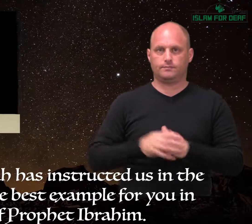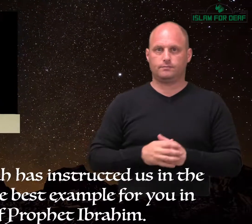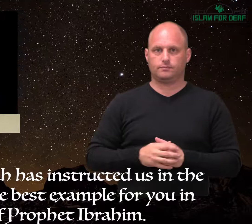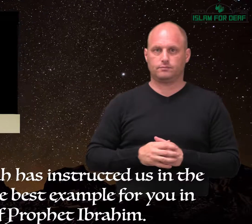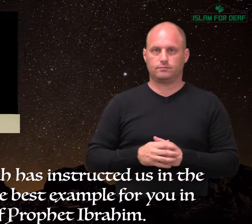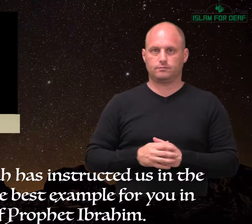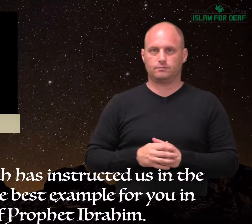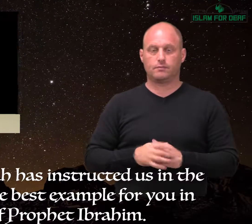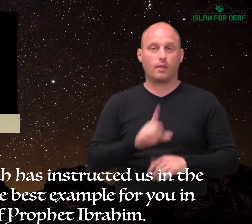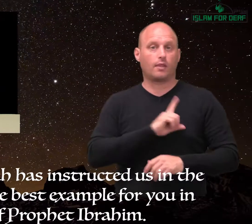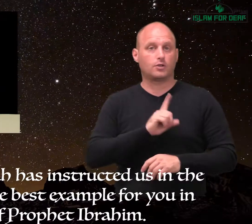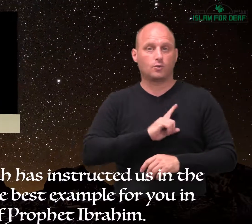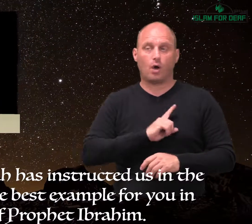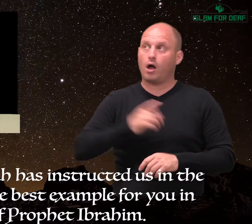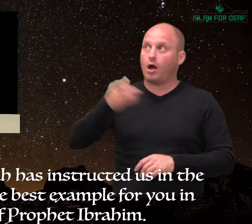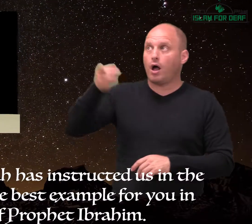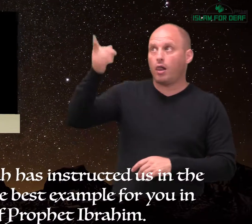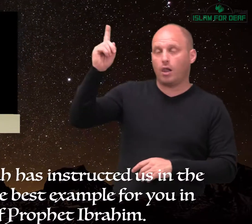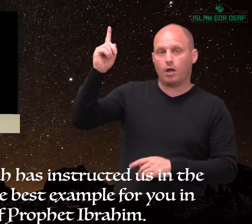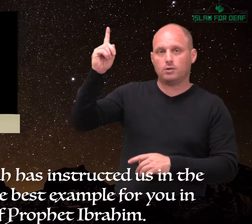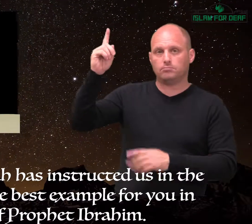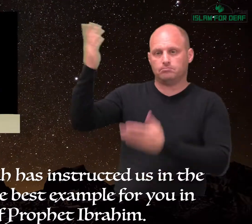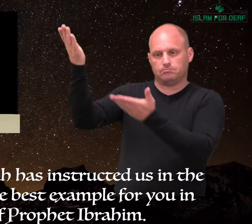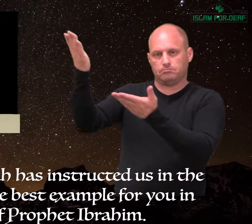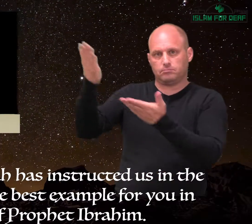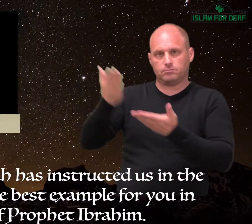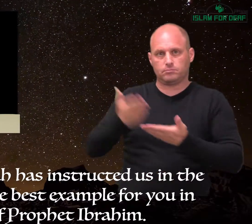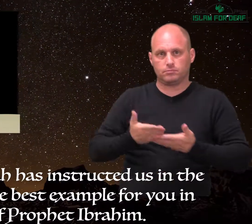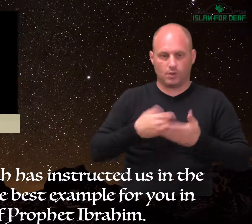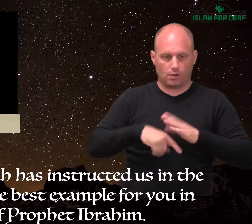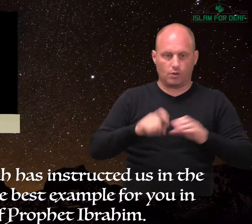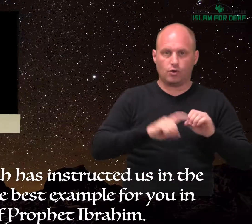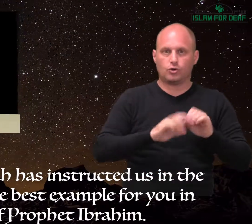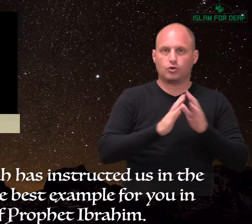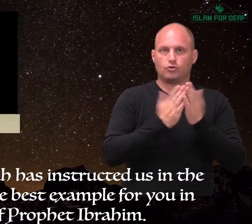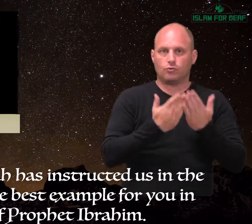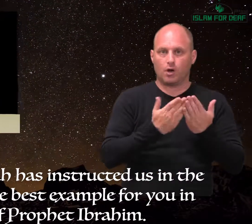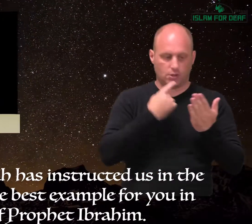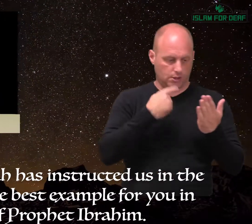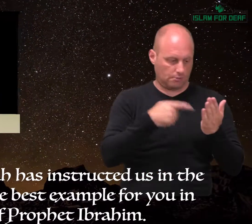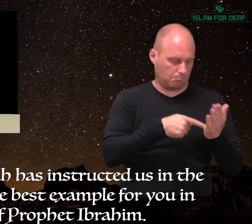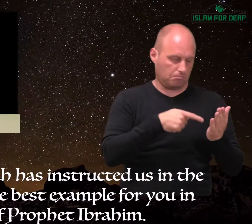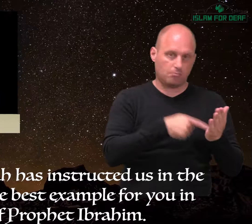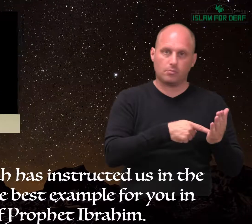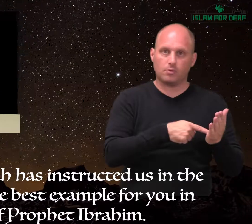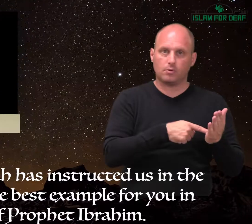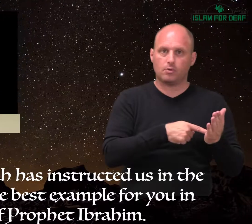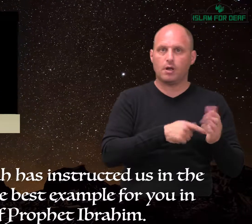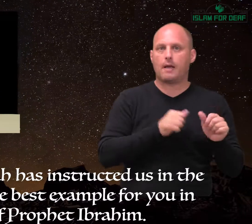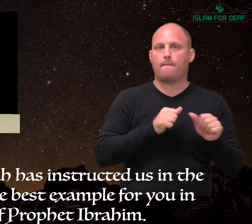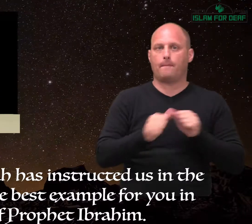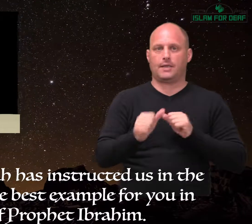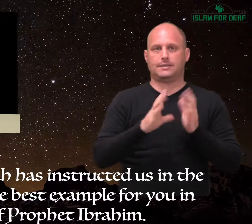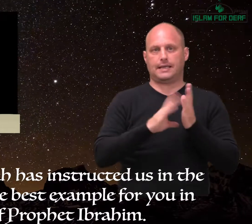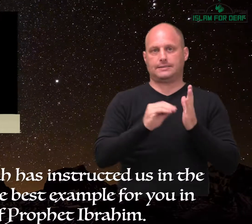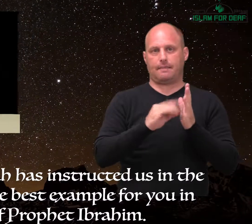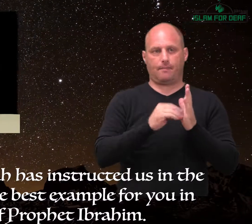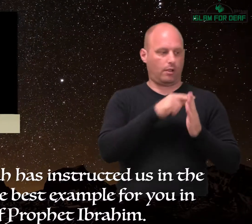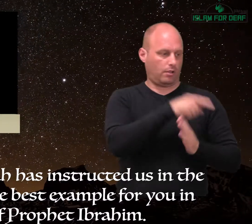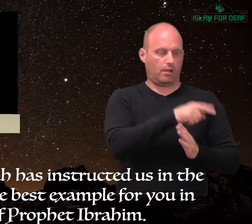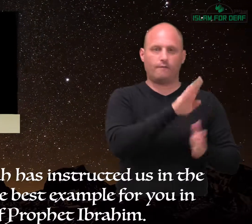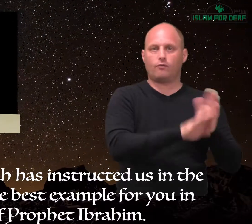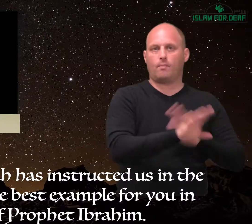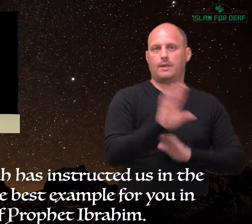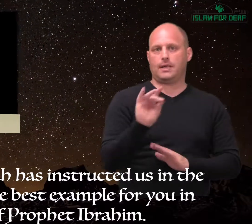is why Allah has instructed us in the Quran that there is best example for you in the life of